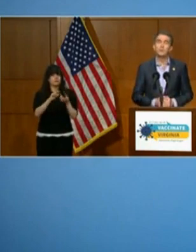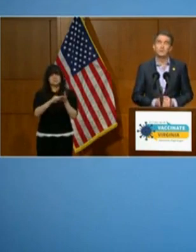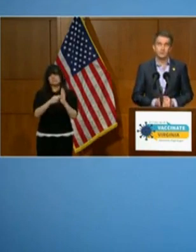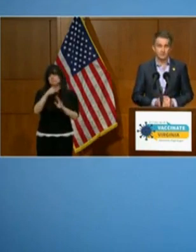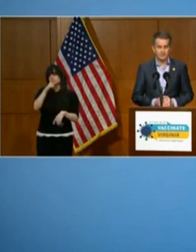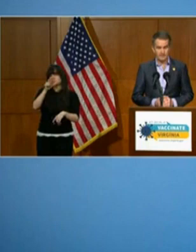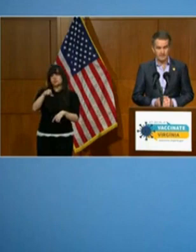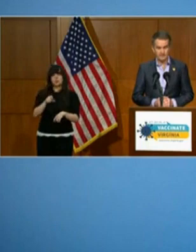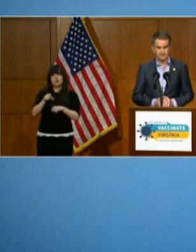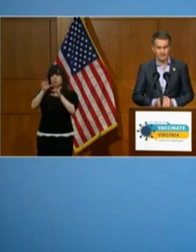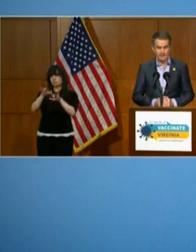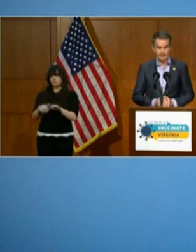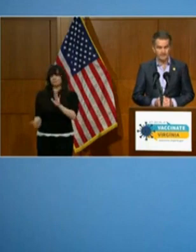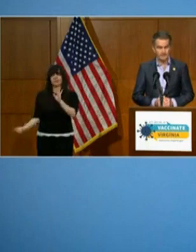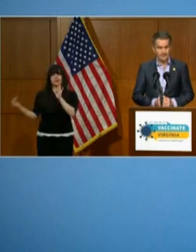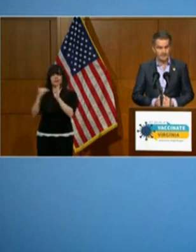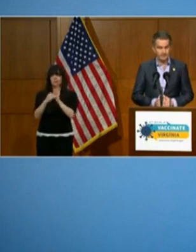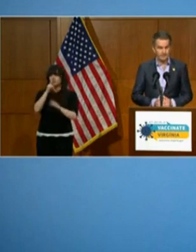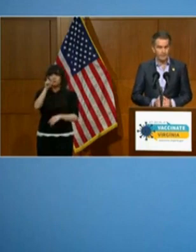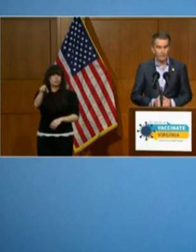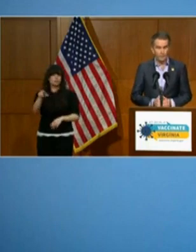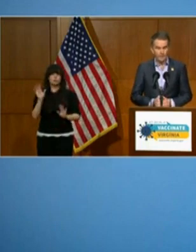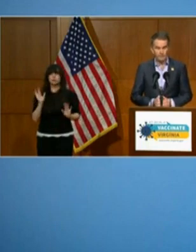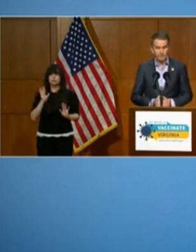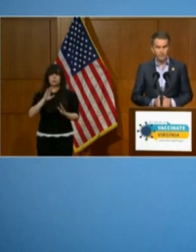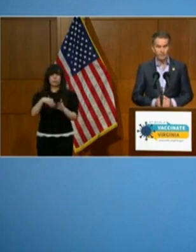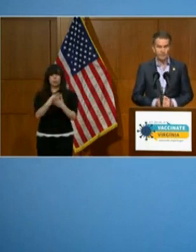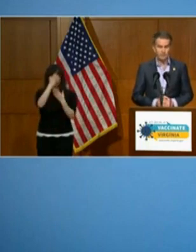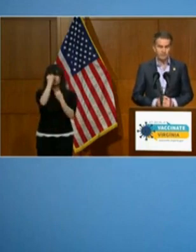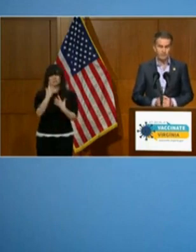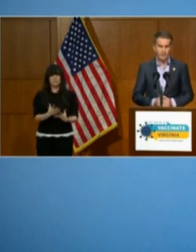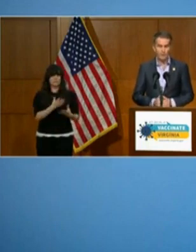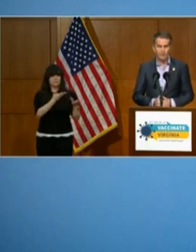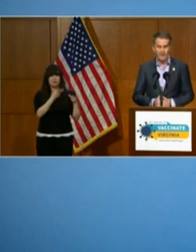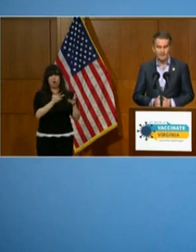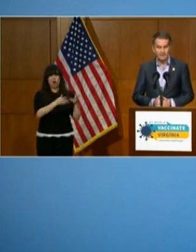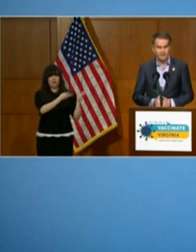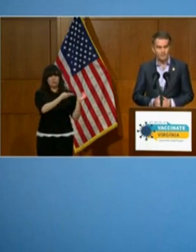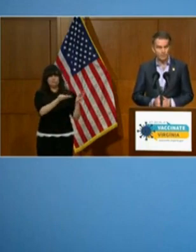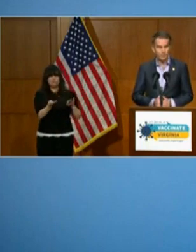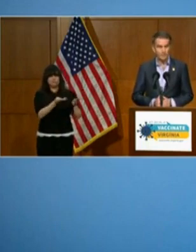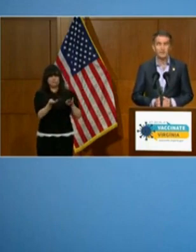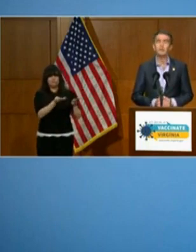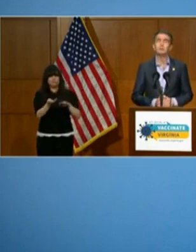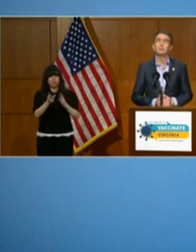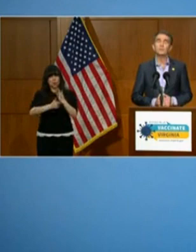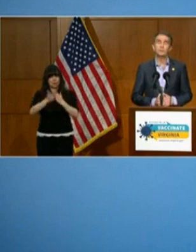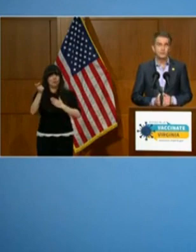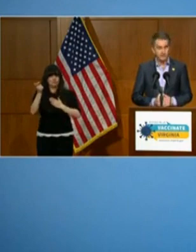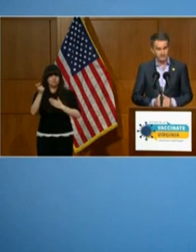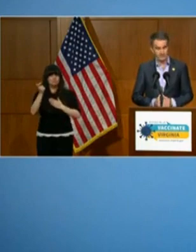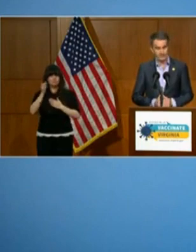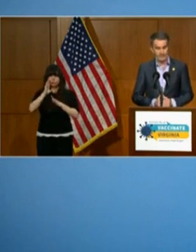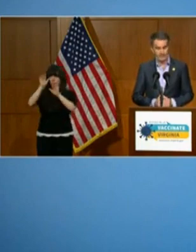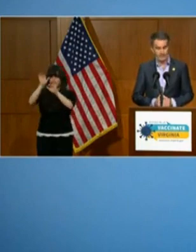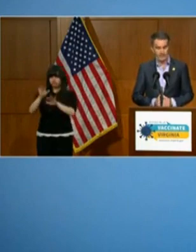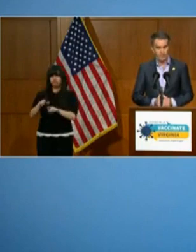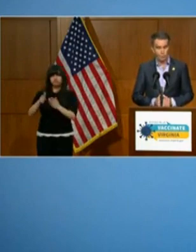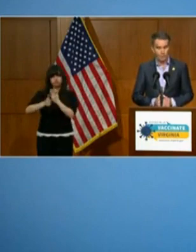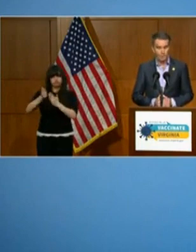to register again. The data from local health departments is being automatically imported into the new system.